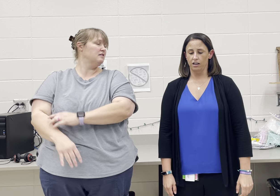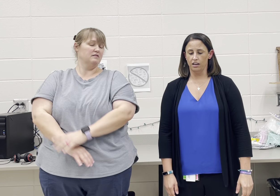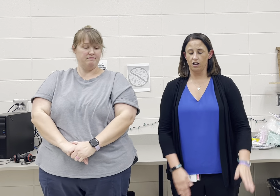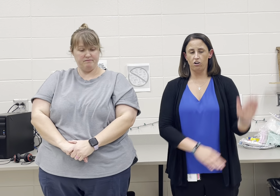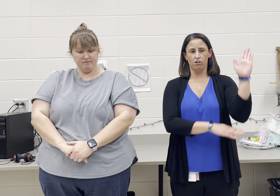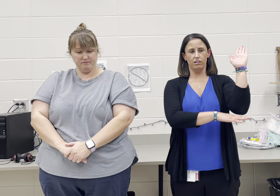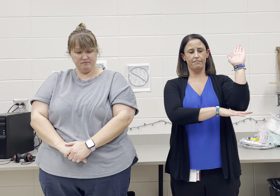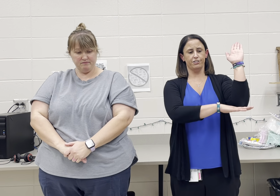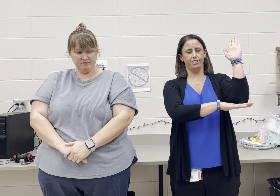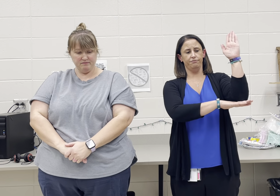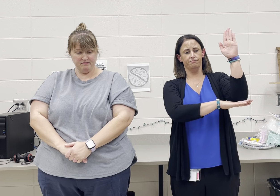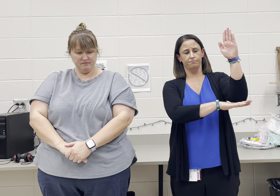All afternoon.